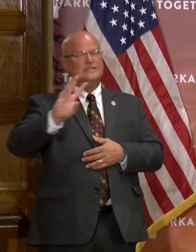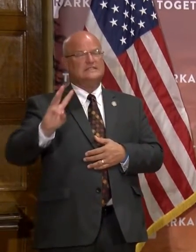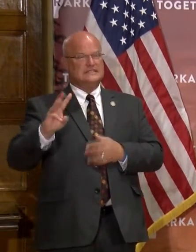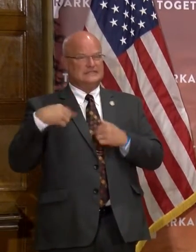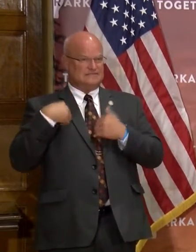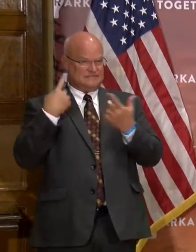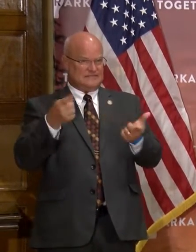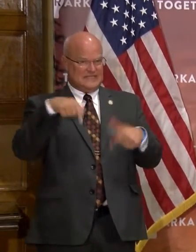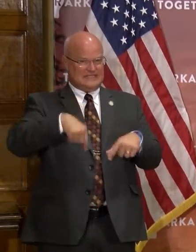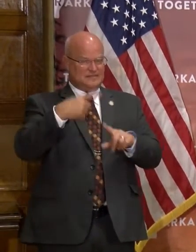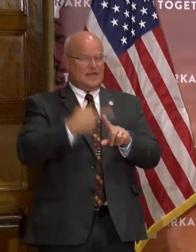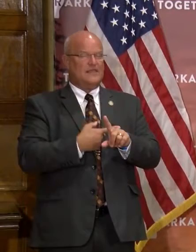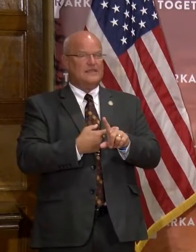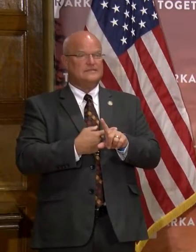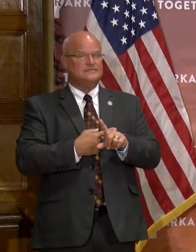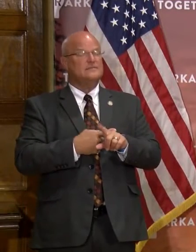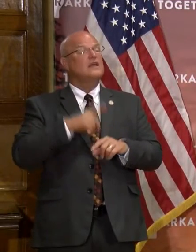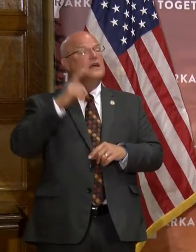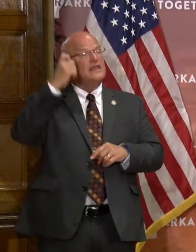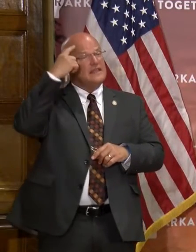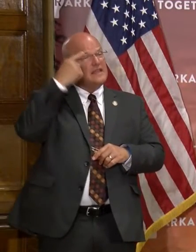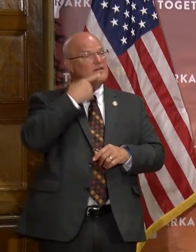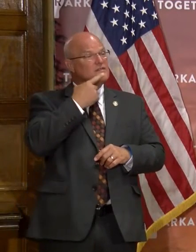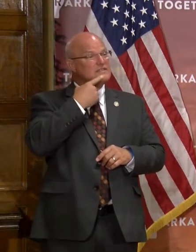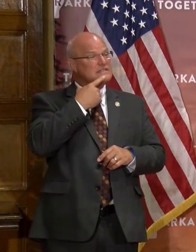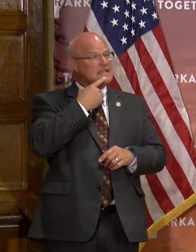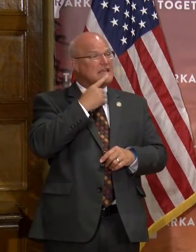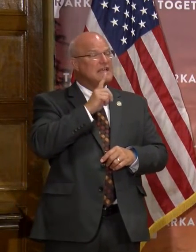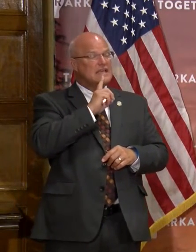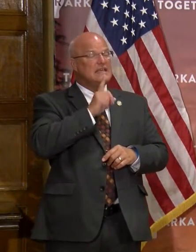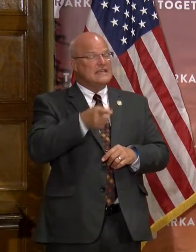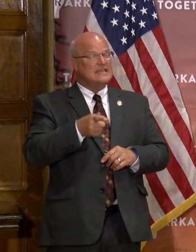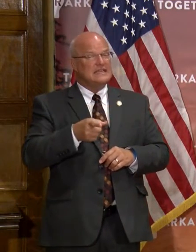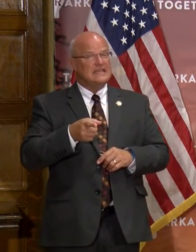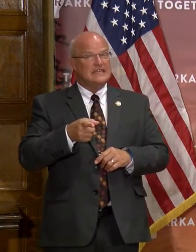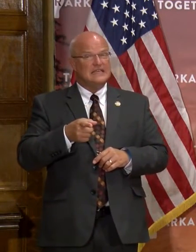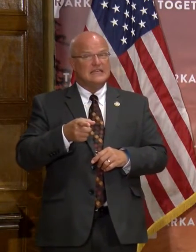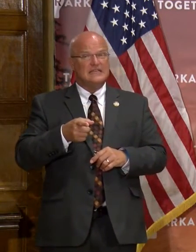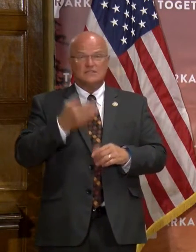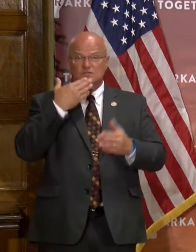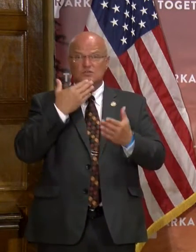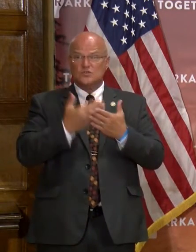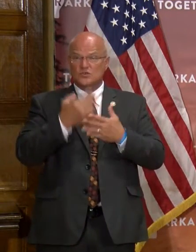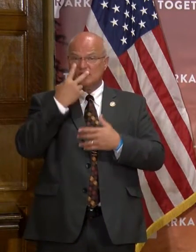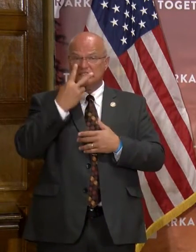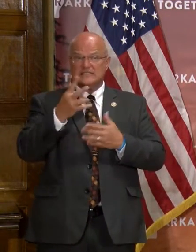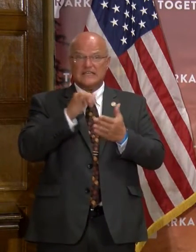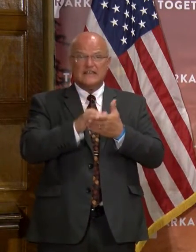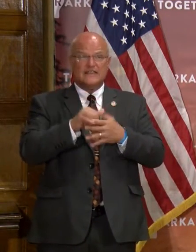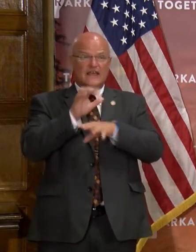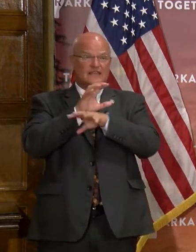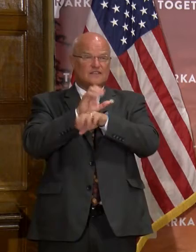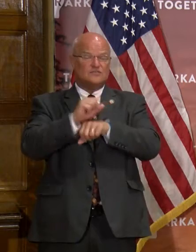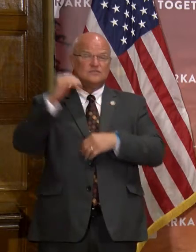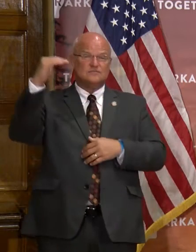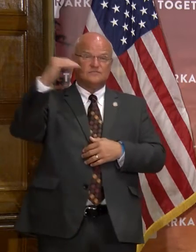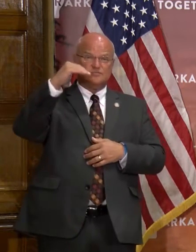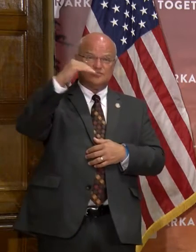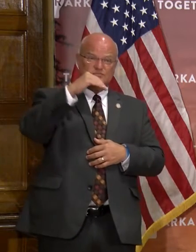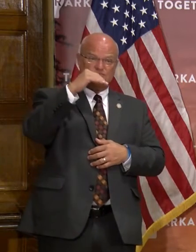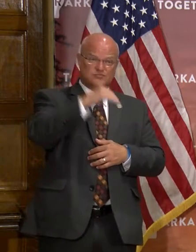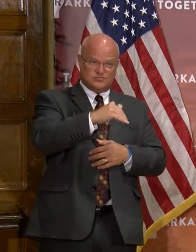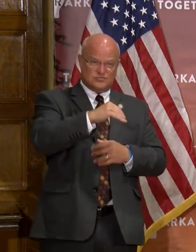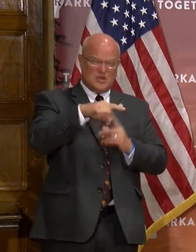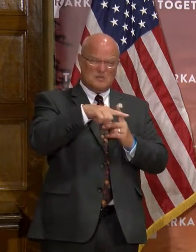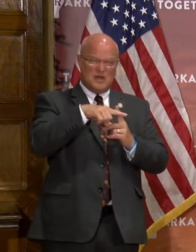52,946. So as the Governor mentioned, it's good to see that the trend may be going downward with the